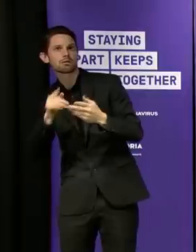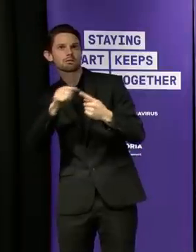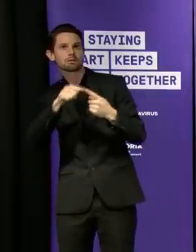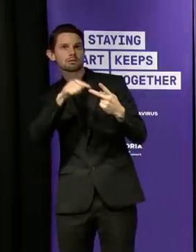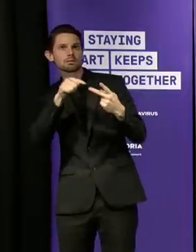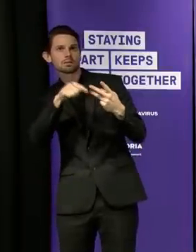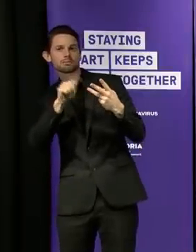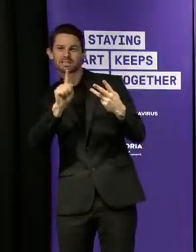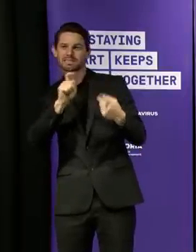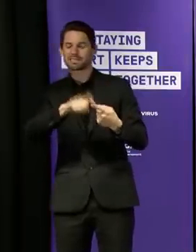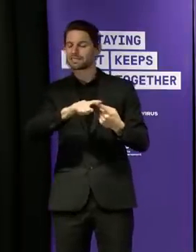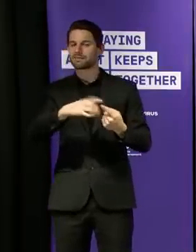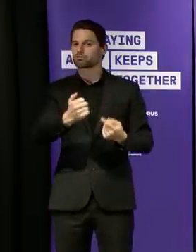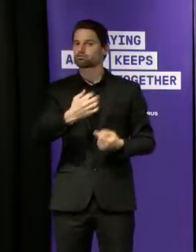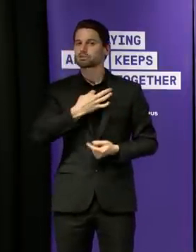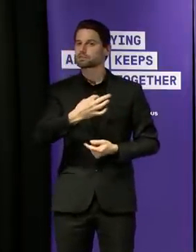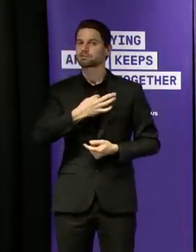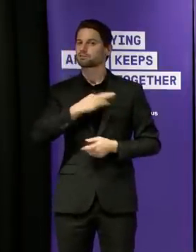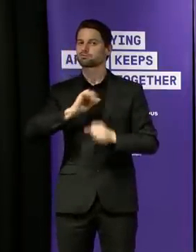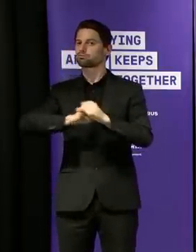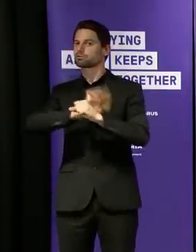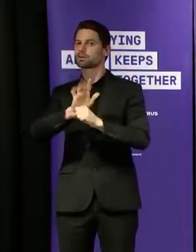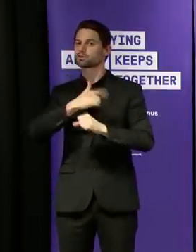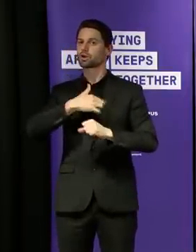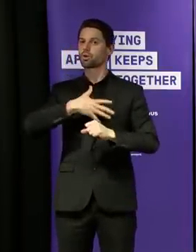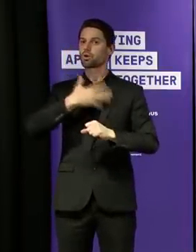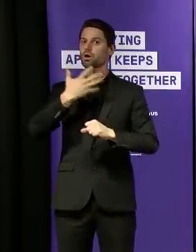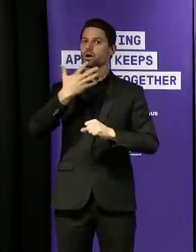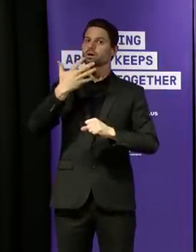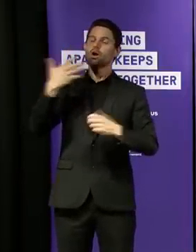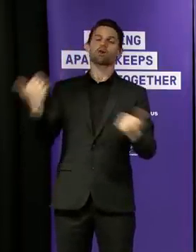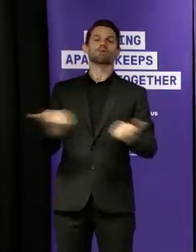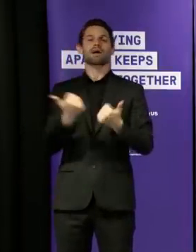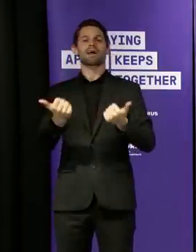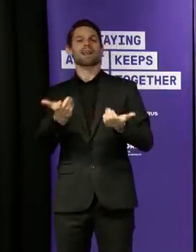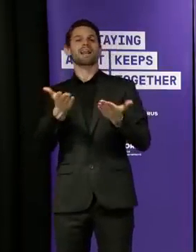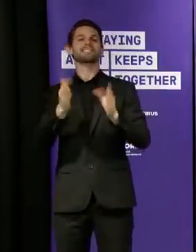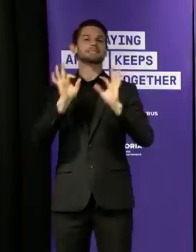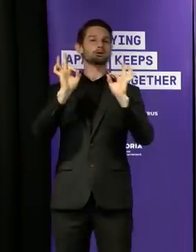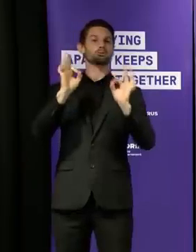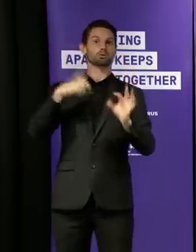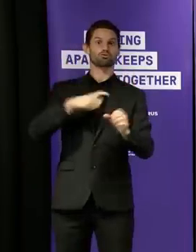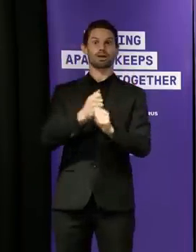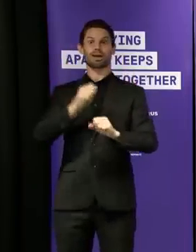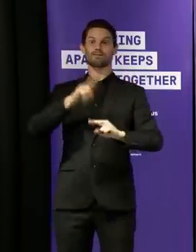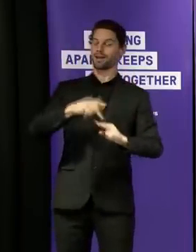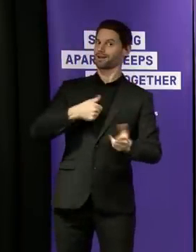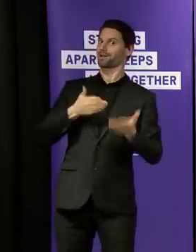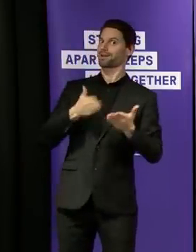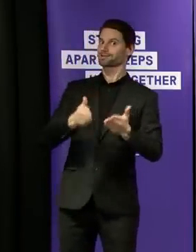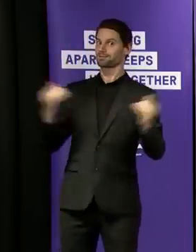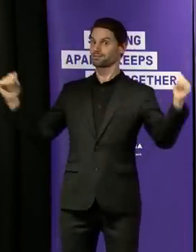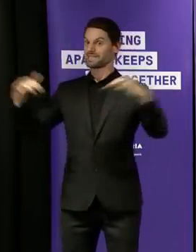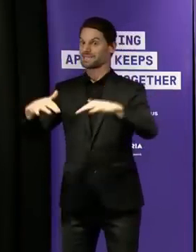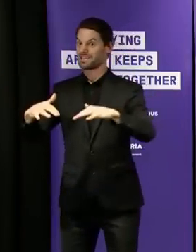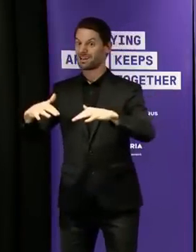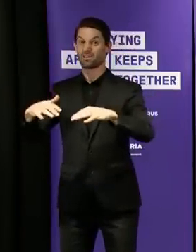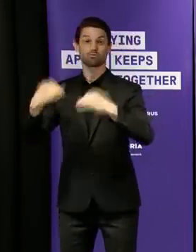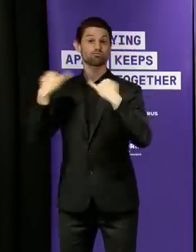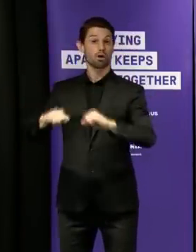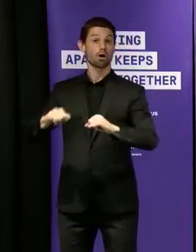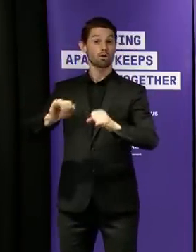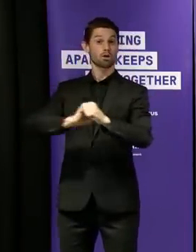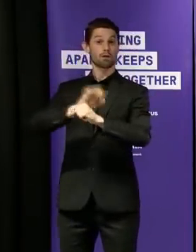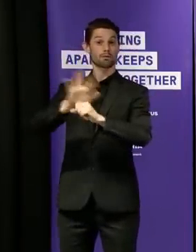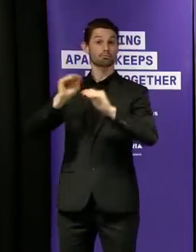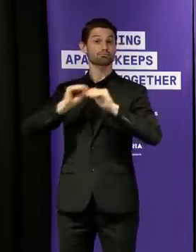careful that we don't actually encourage large crowds forming, because we know that that's not safe.